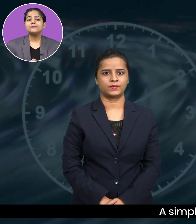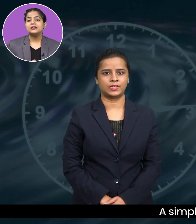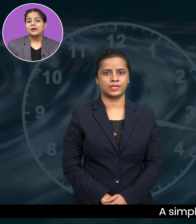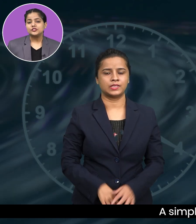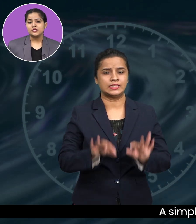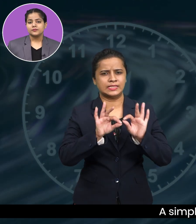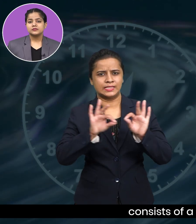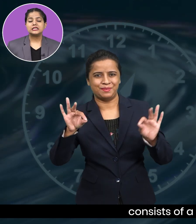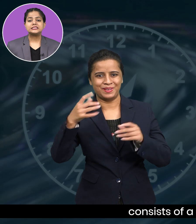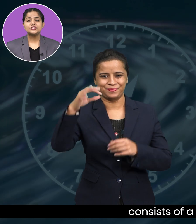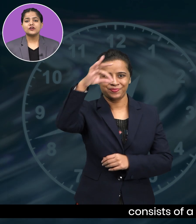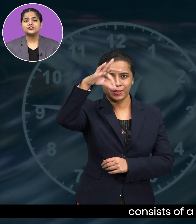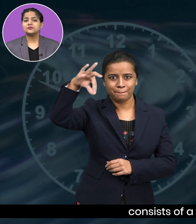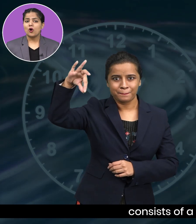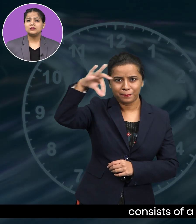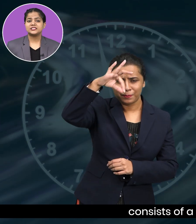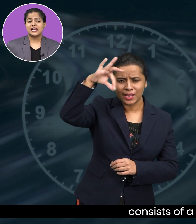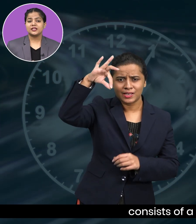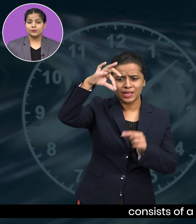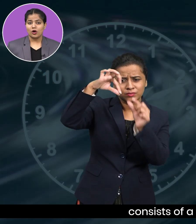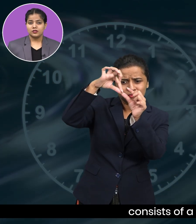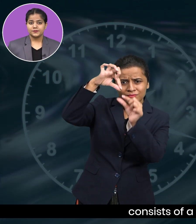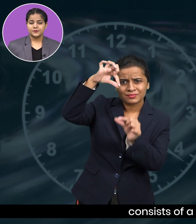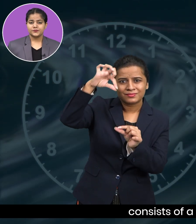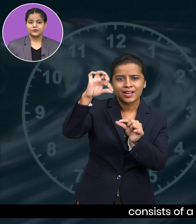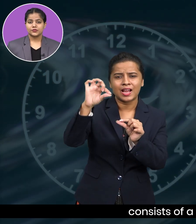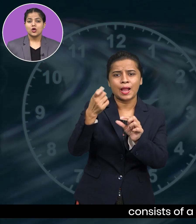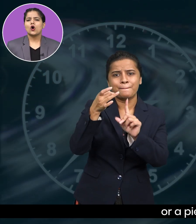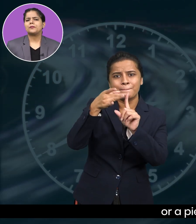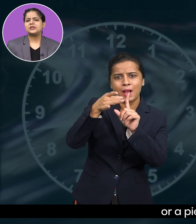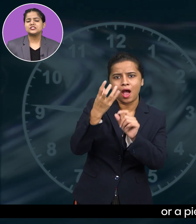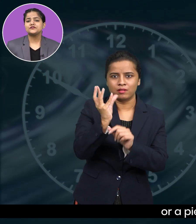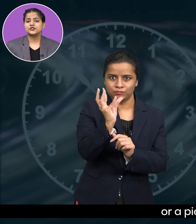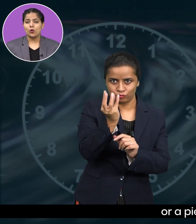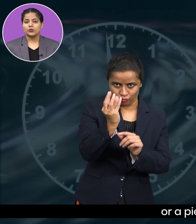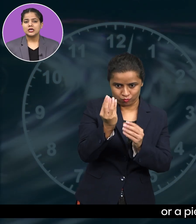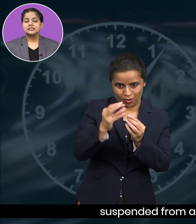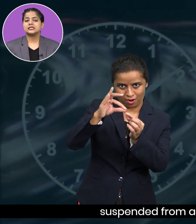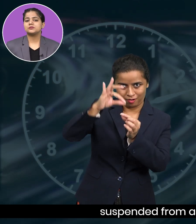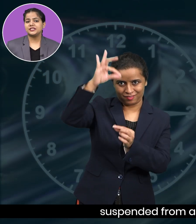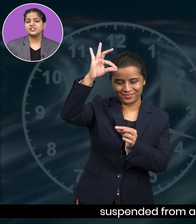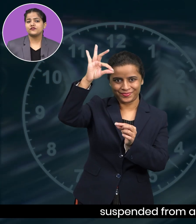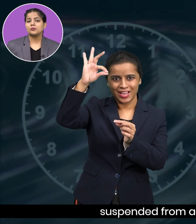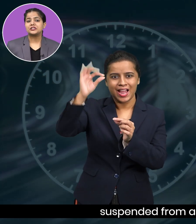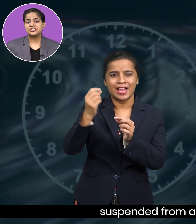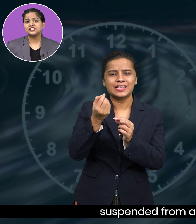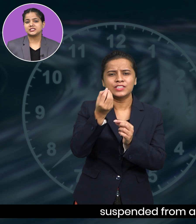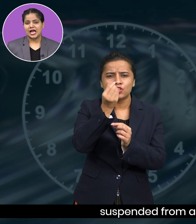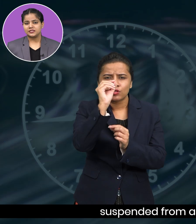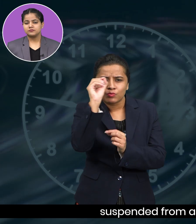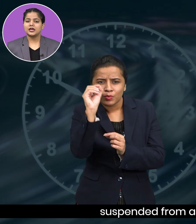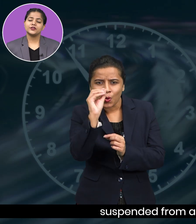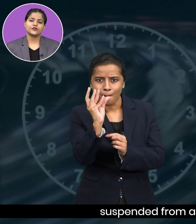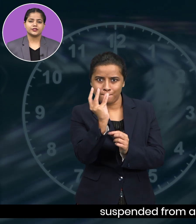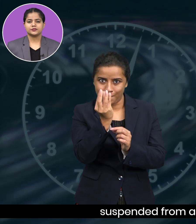A simple pendulum consists of a small metallic ball or a piece of stone suspended from a rigid